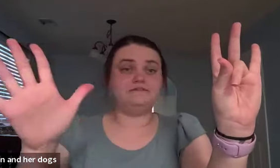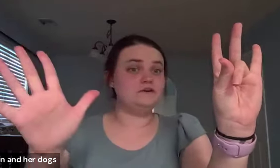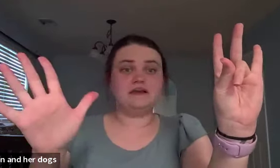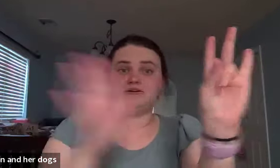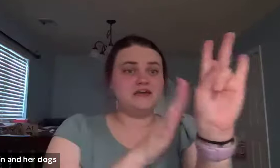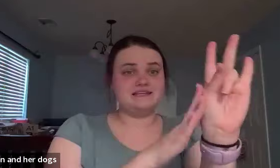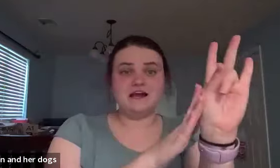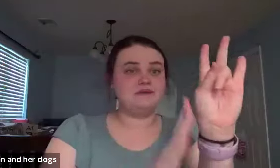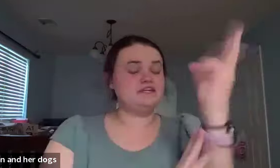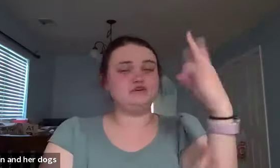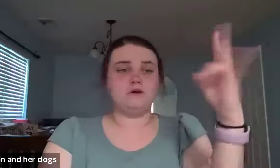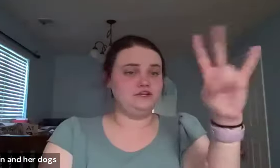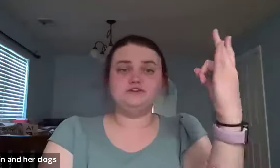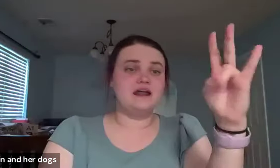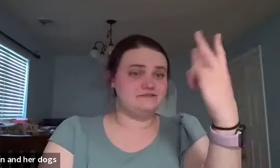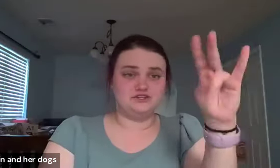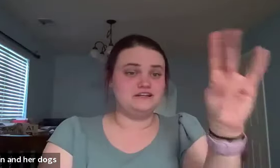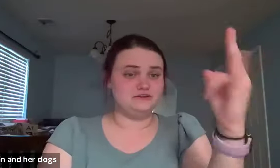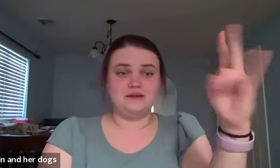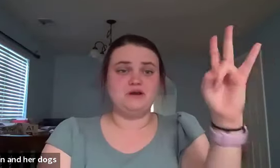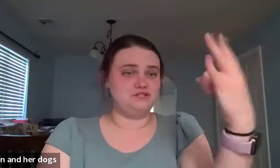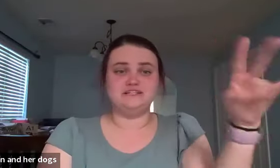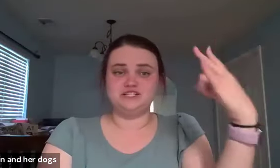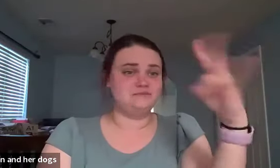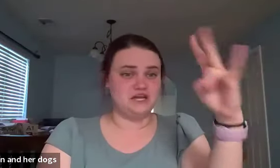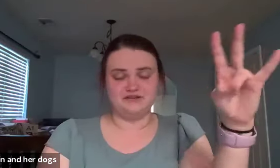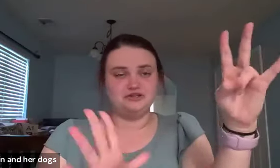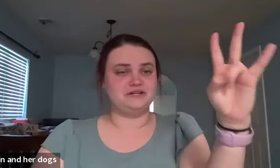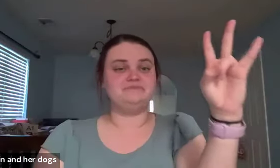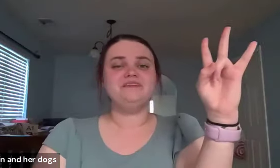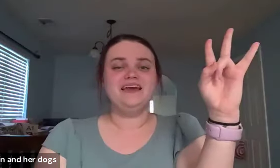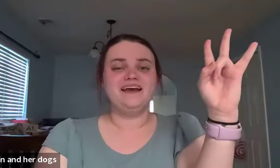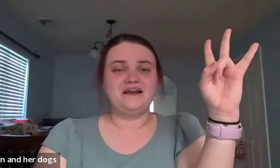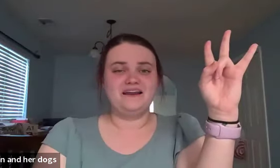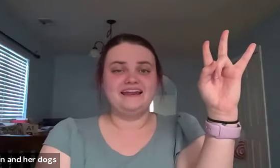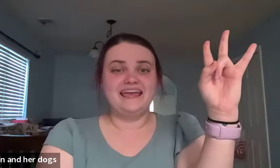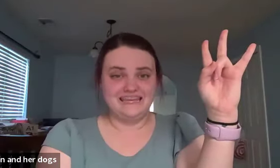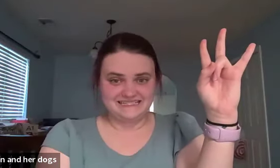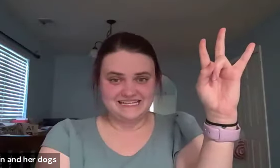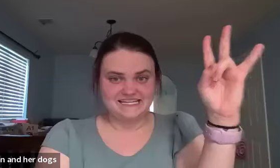If you're like, girl, that is not me, don't worry. You do not have to try to do it. I promise. You can just keep shaking. You're good. All right.